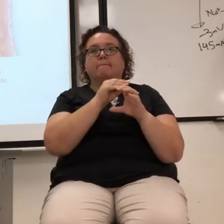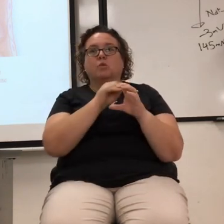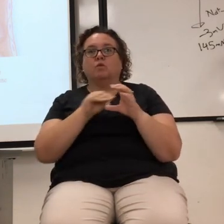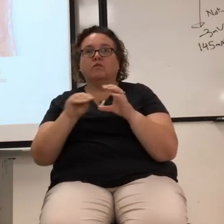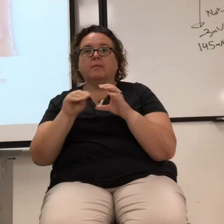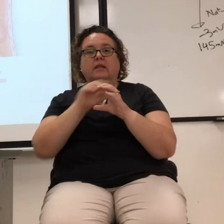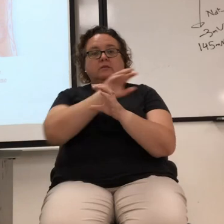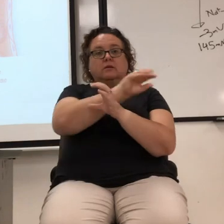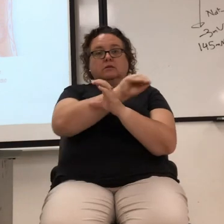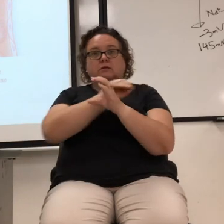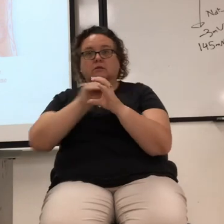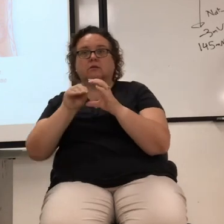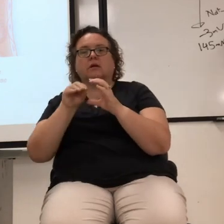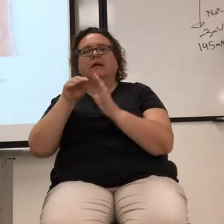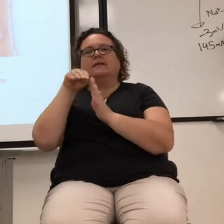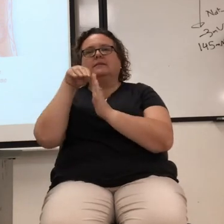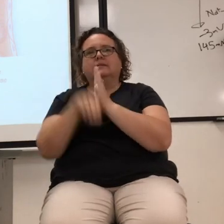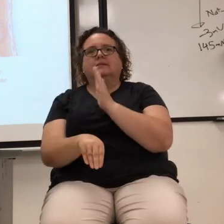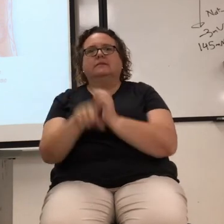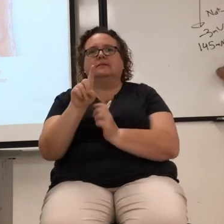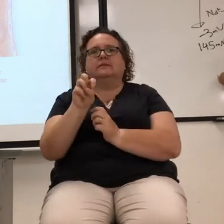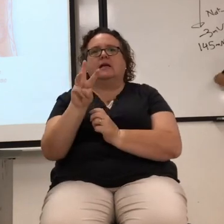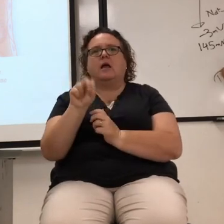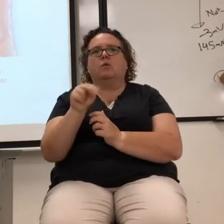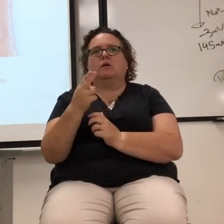membrane downhill.